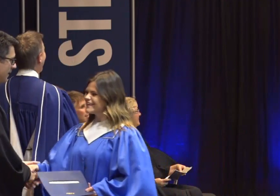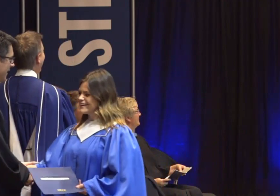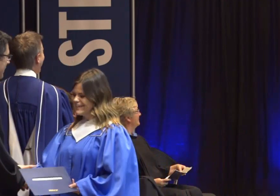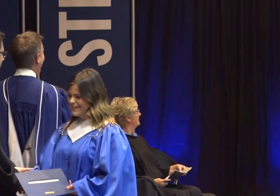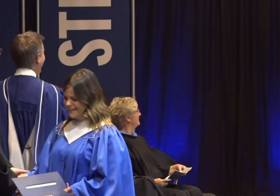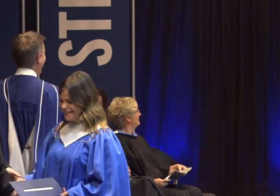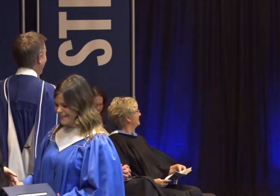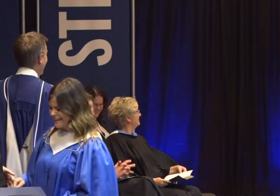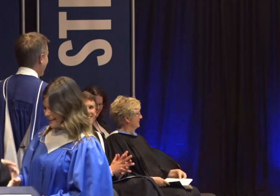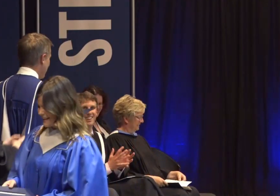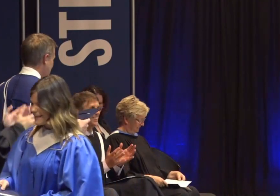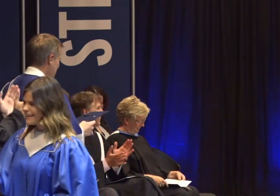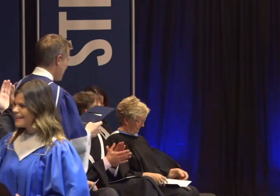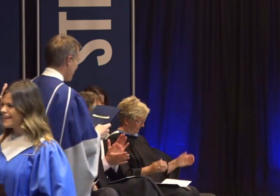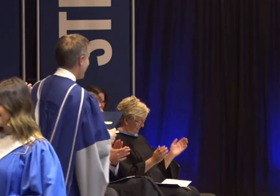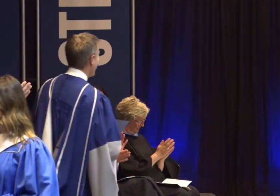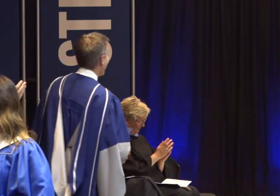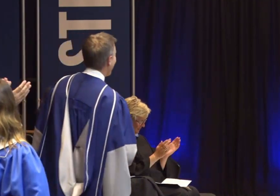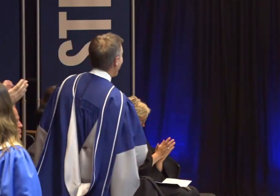Kayla Cotreau.